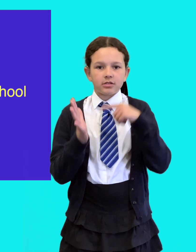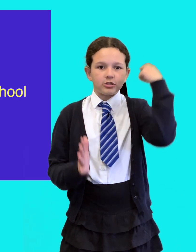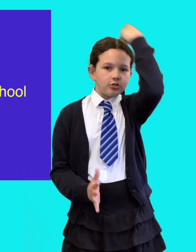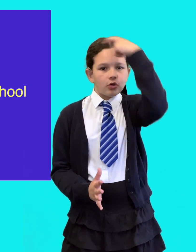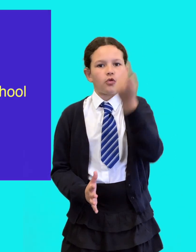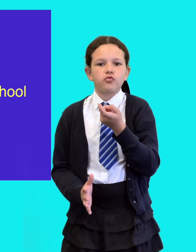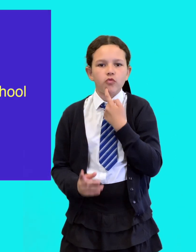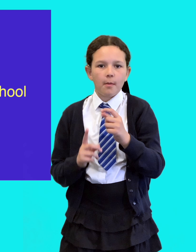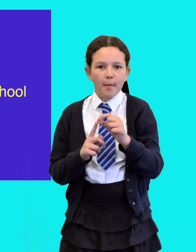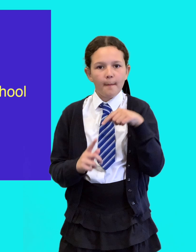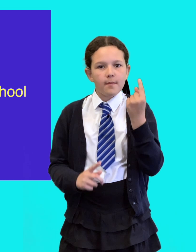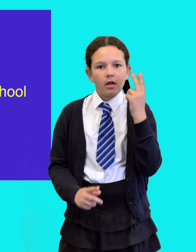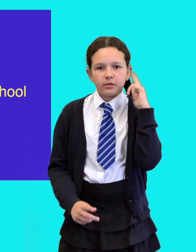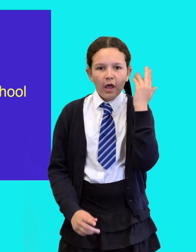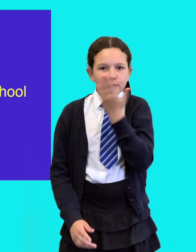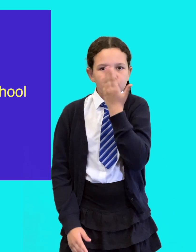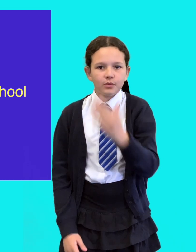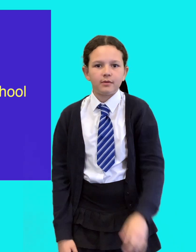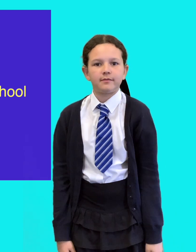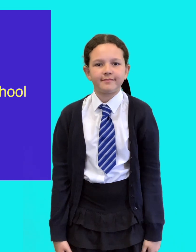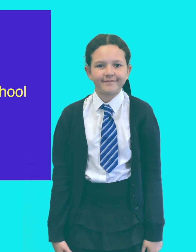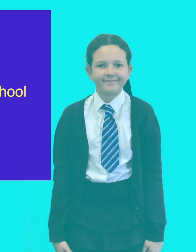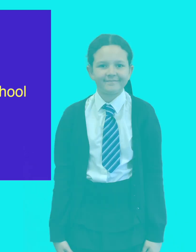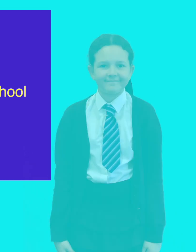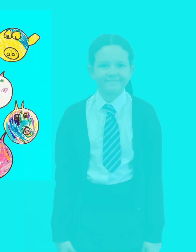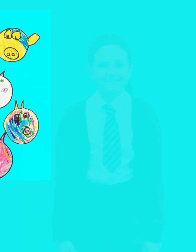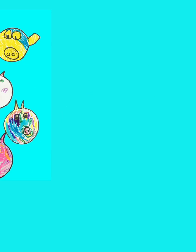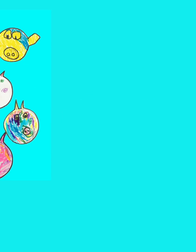At St Roch Primary and school,